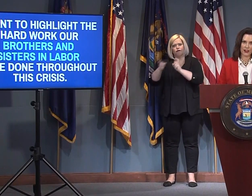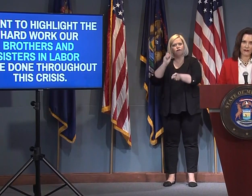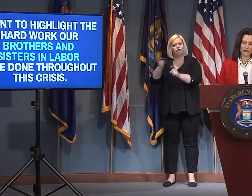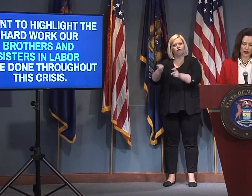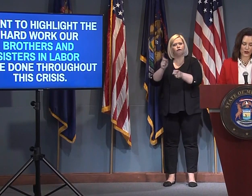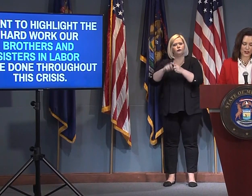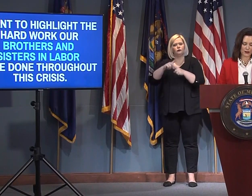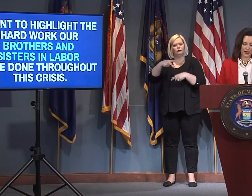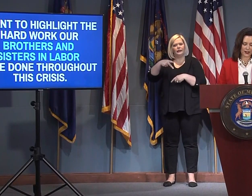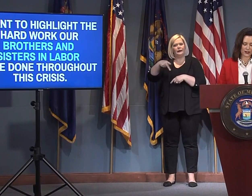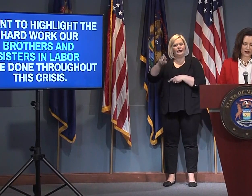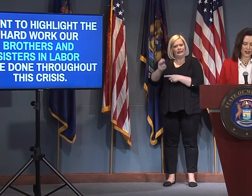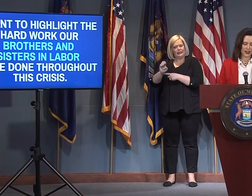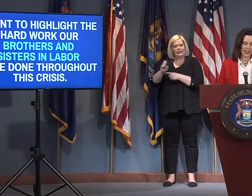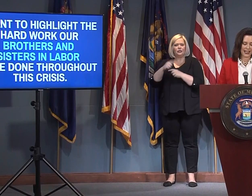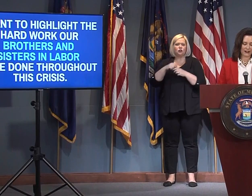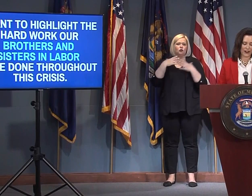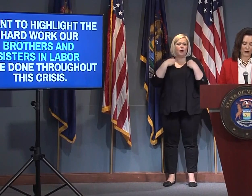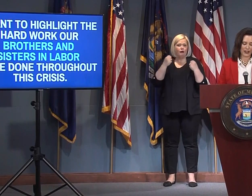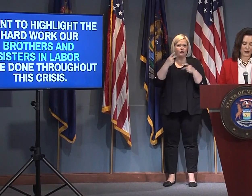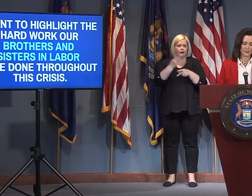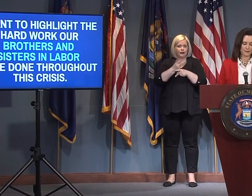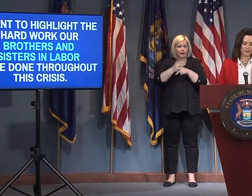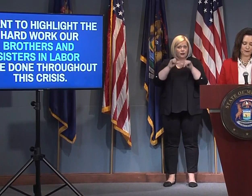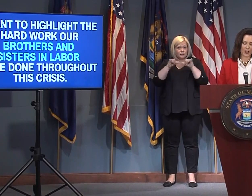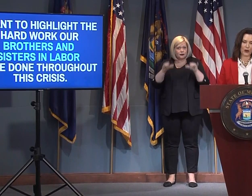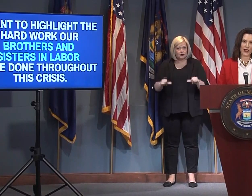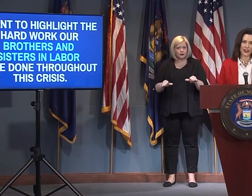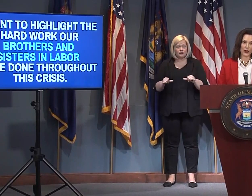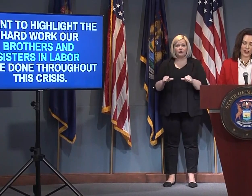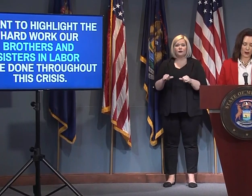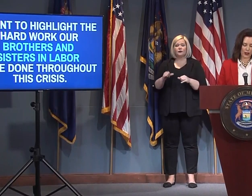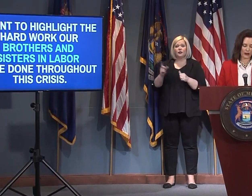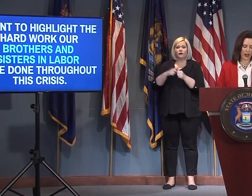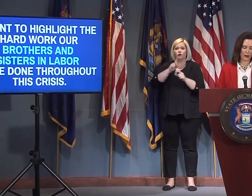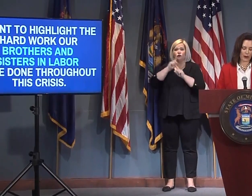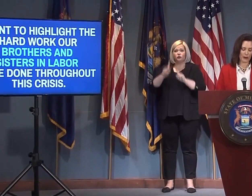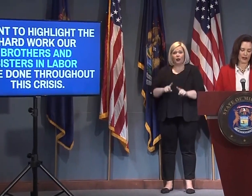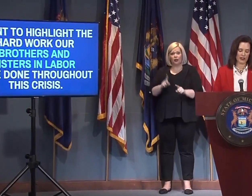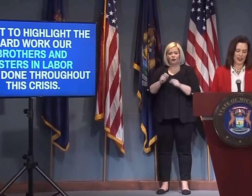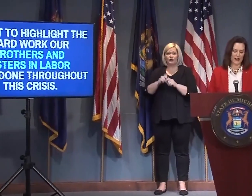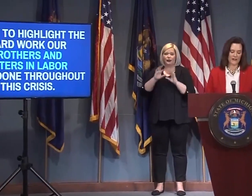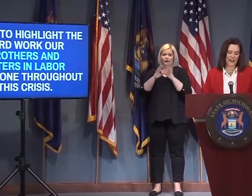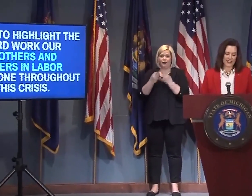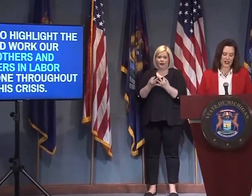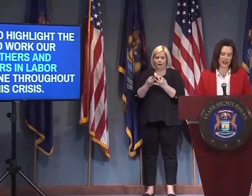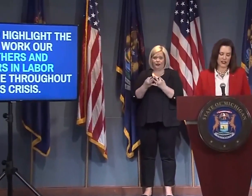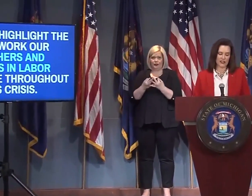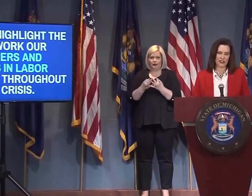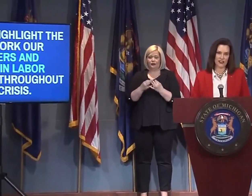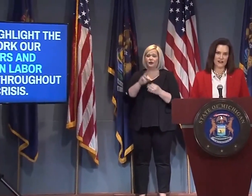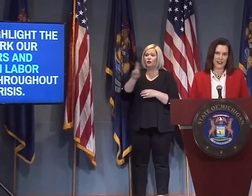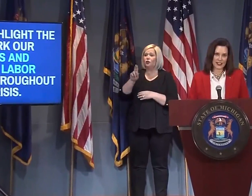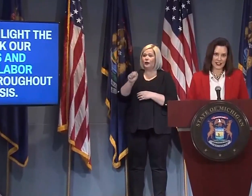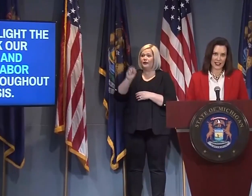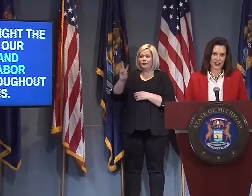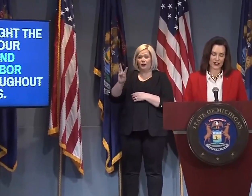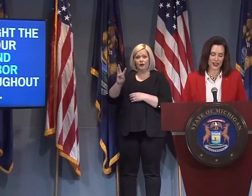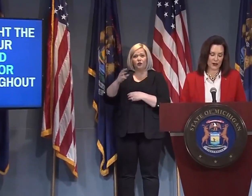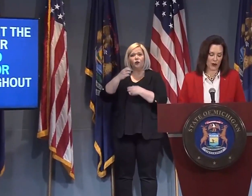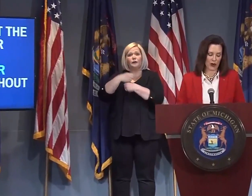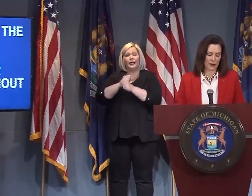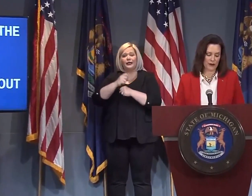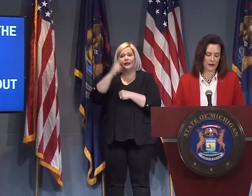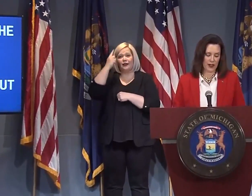workers, first responders, and families. I want to thank the UAW for helping build face shields,